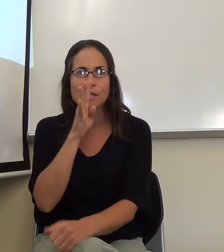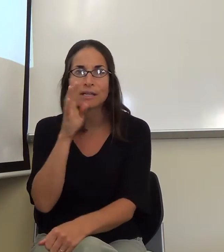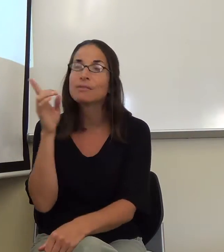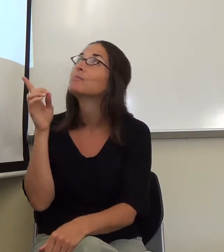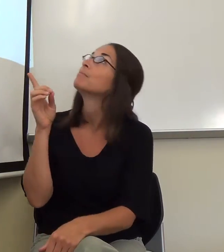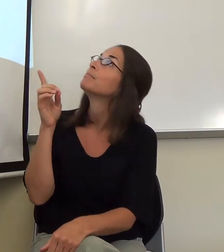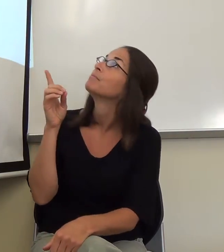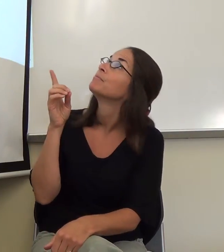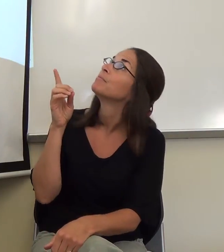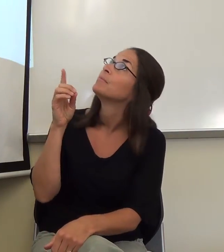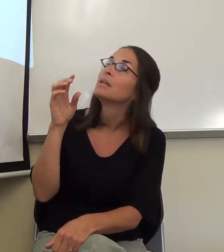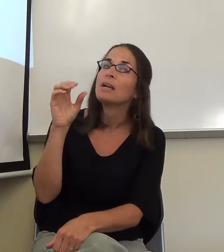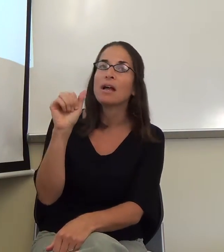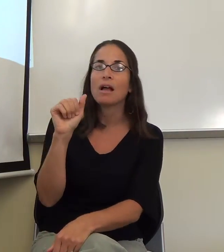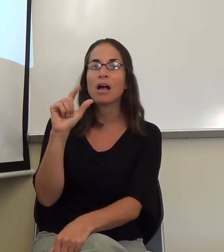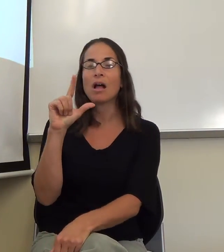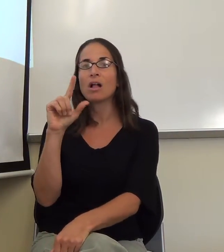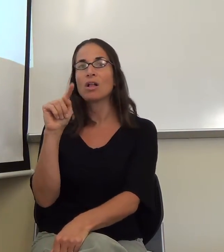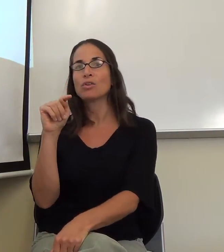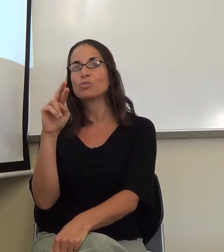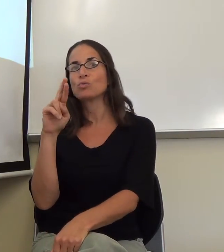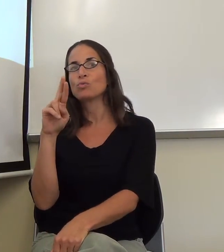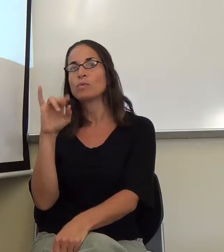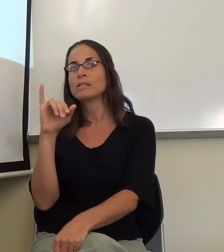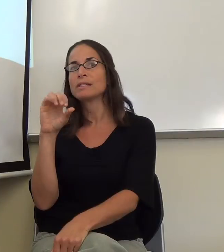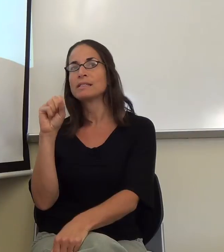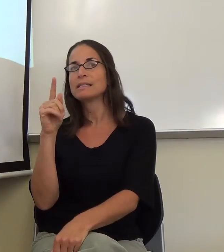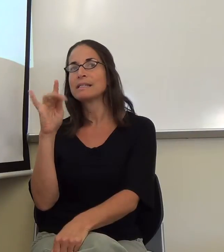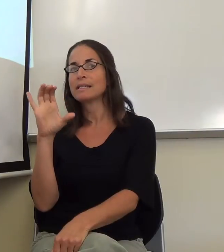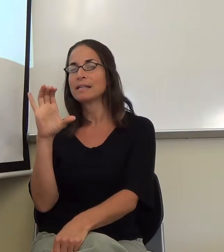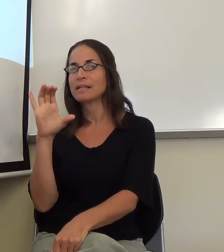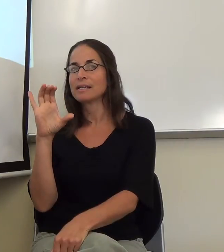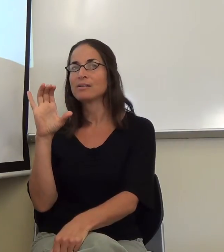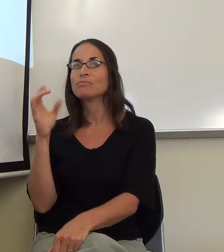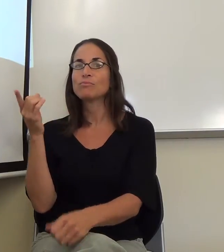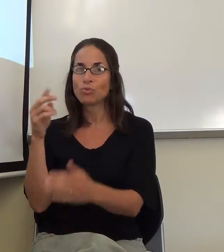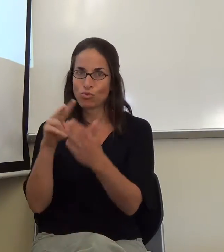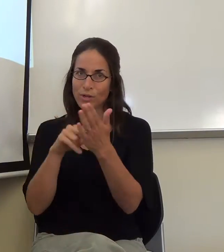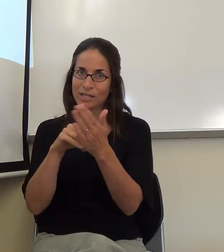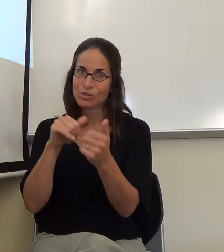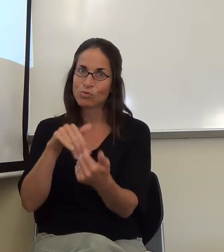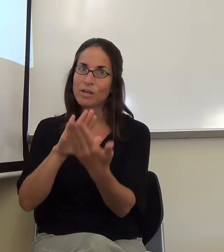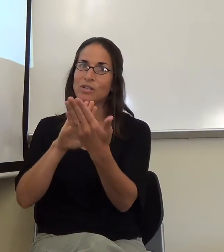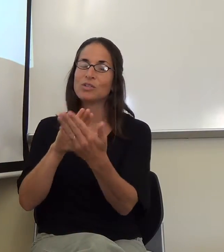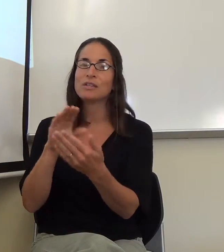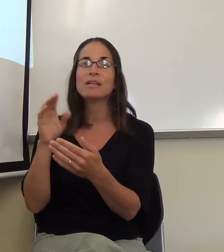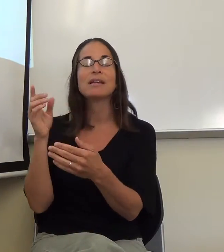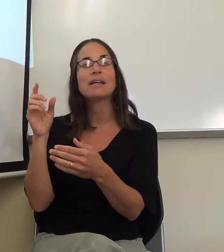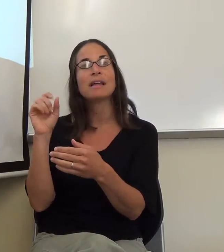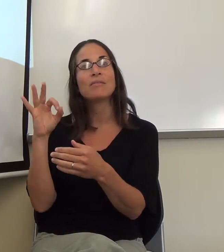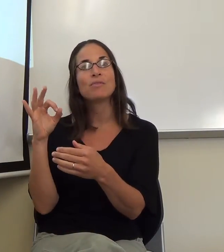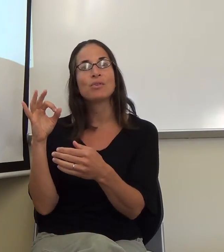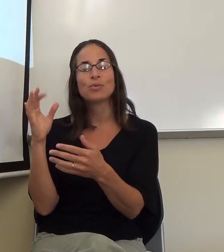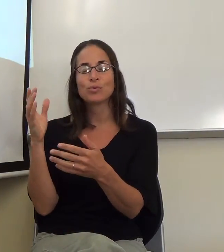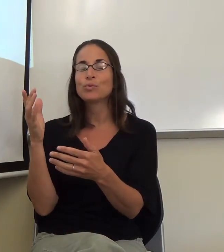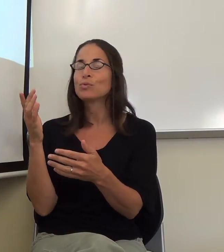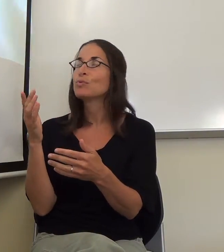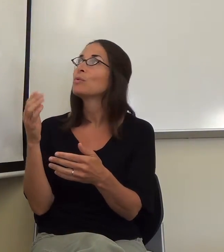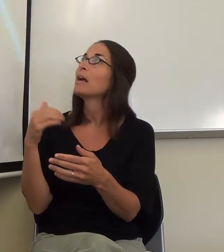Altruistic. Yeah, this is a reading strategies. This is that if you have a strength in the phonetics, you